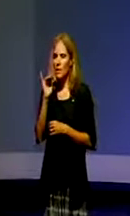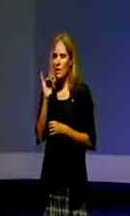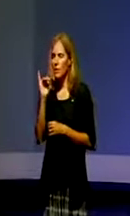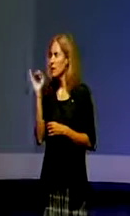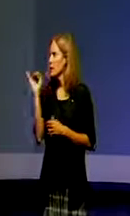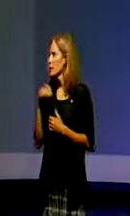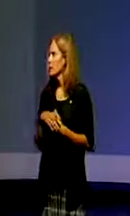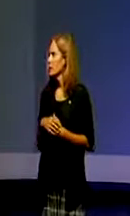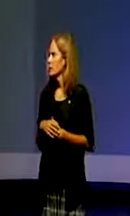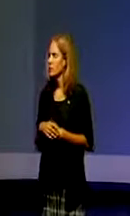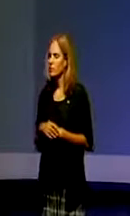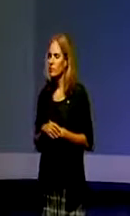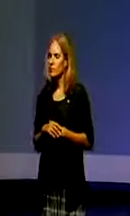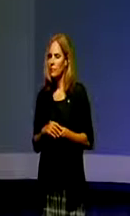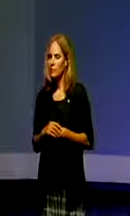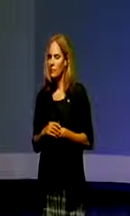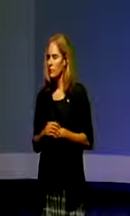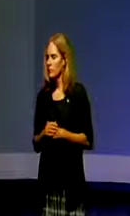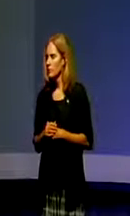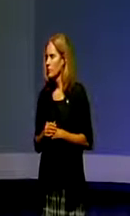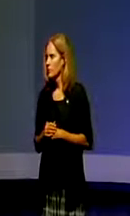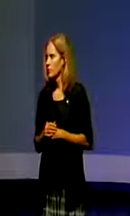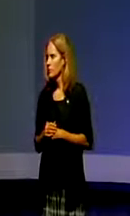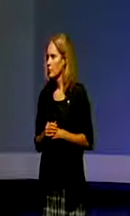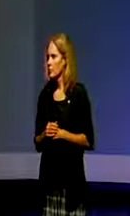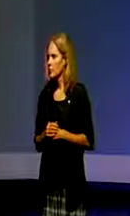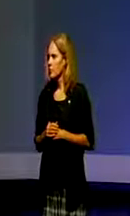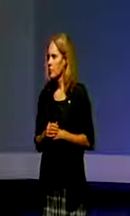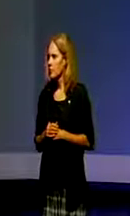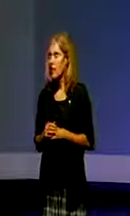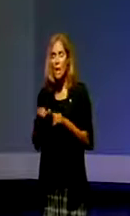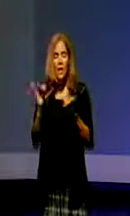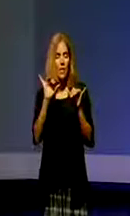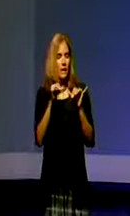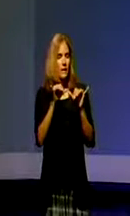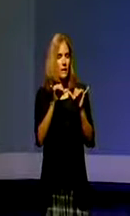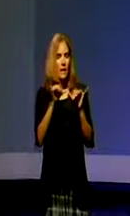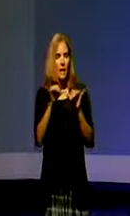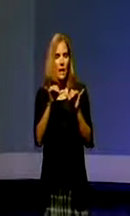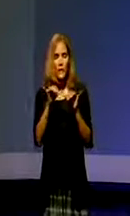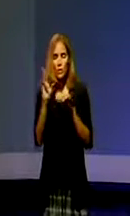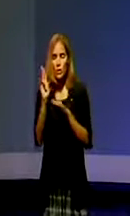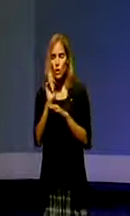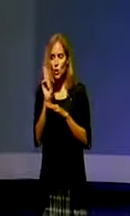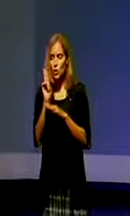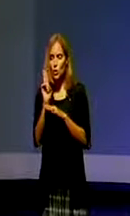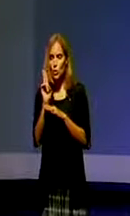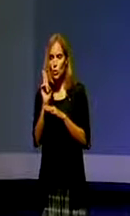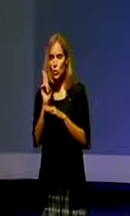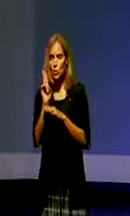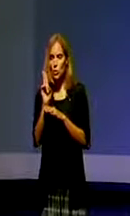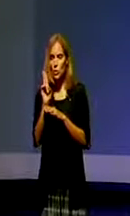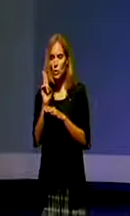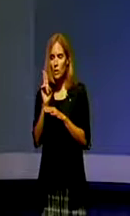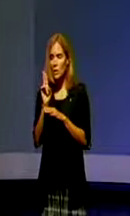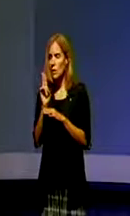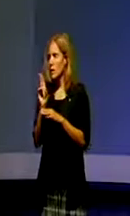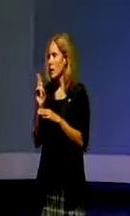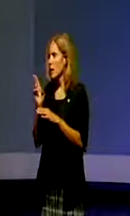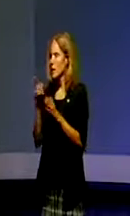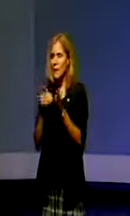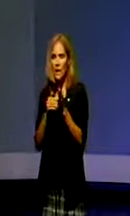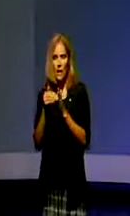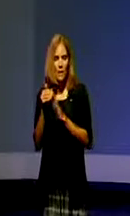that size. And the size of a mustard seed was used in the ancient world. It was a